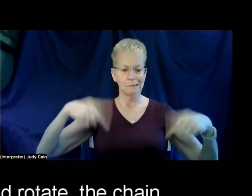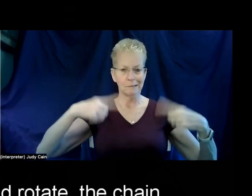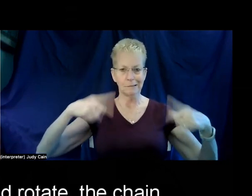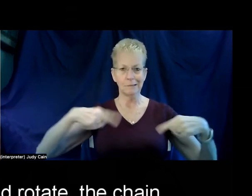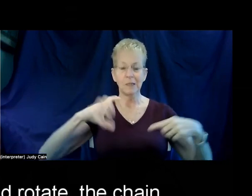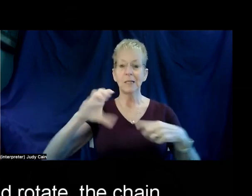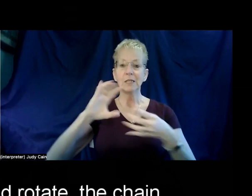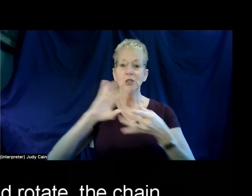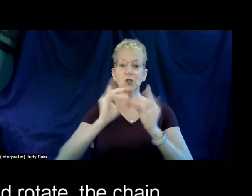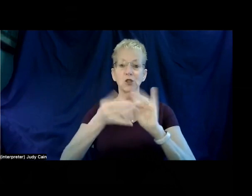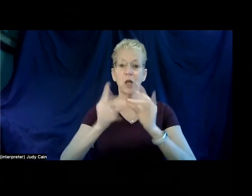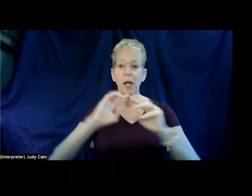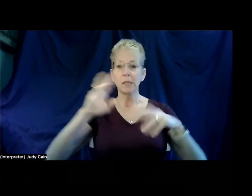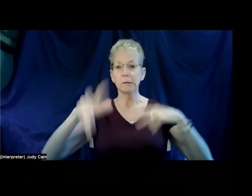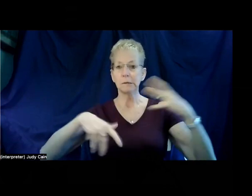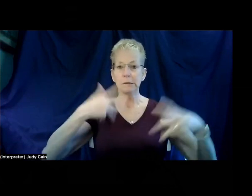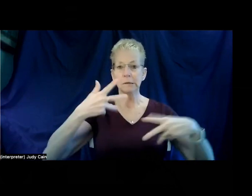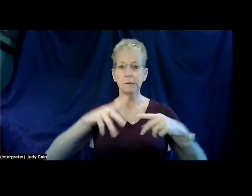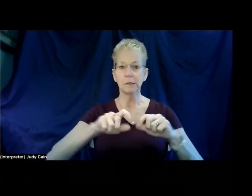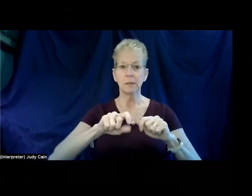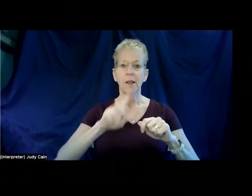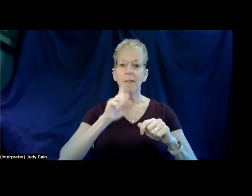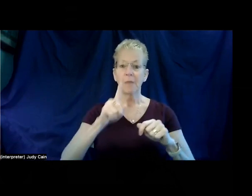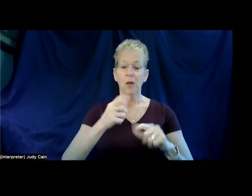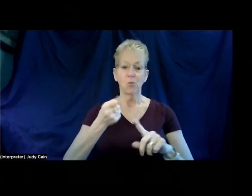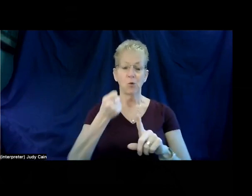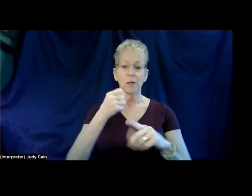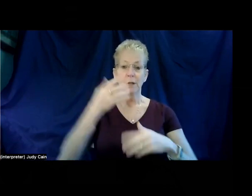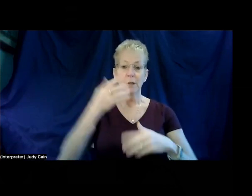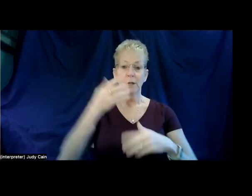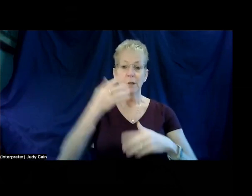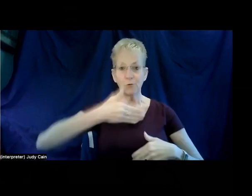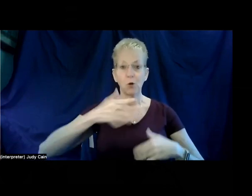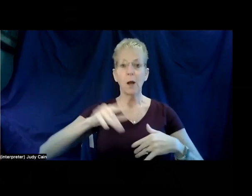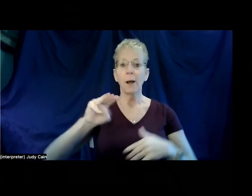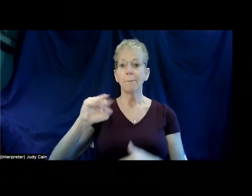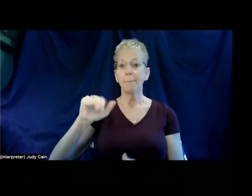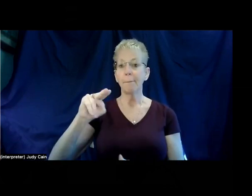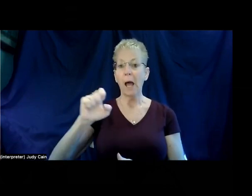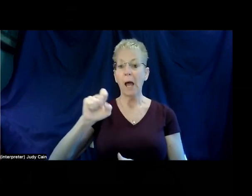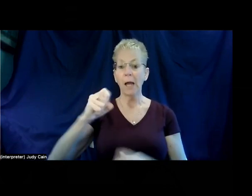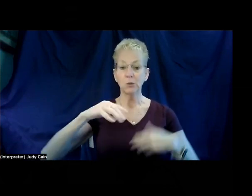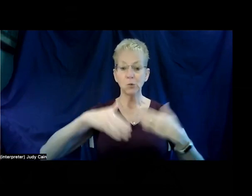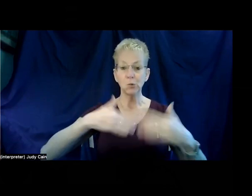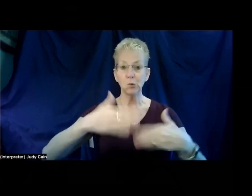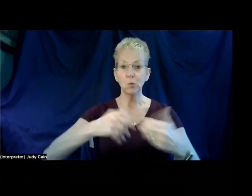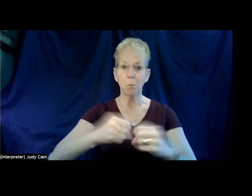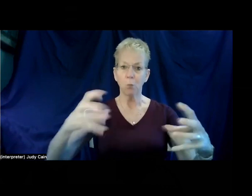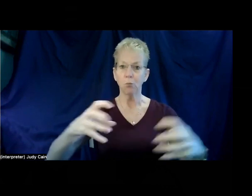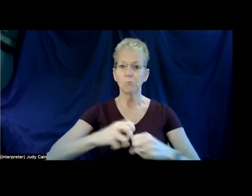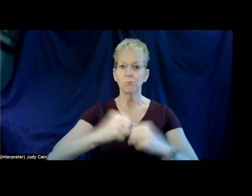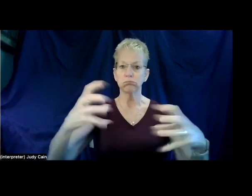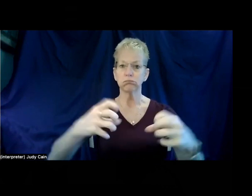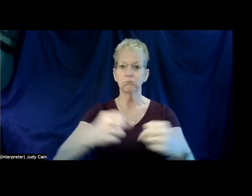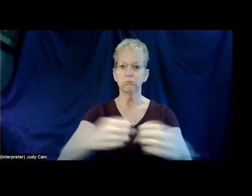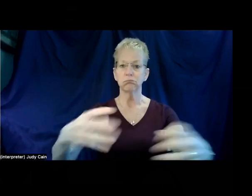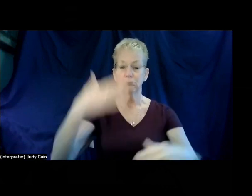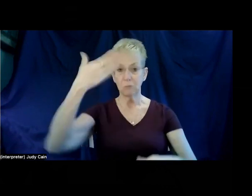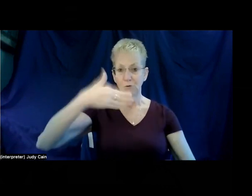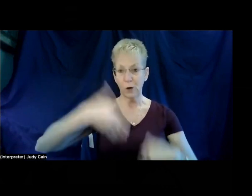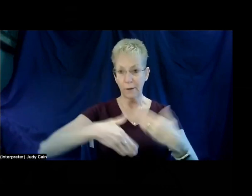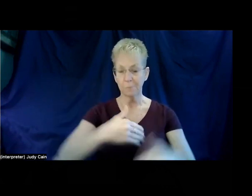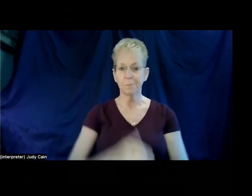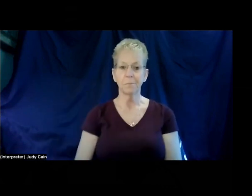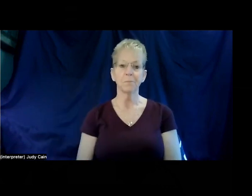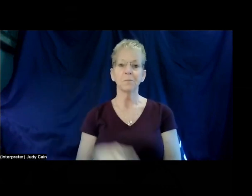would rotate, and they would explode mines ahead of them. So Captain Carmichael, Lord Peter